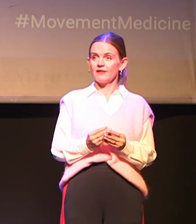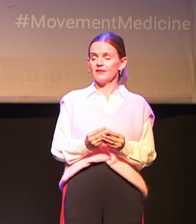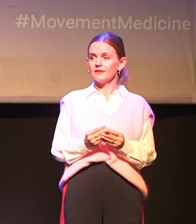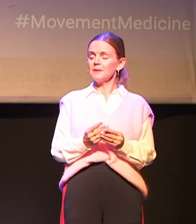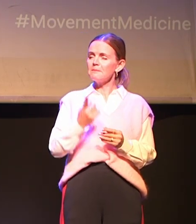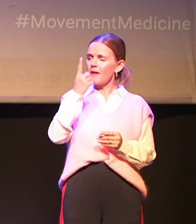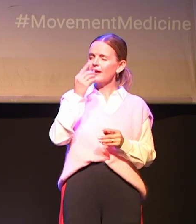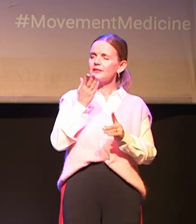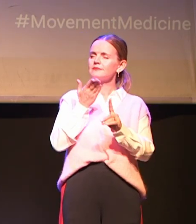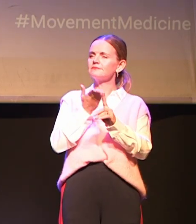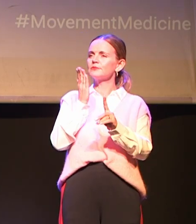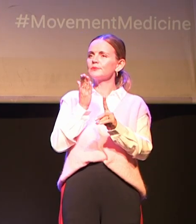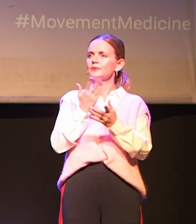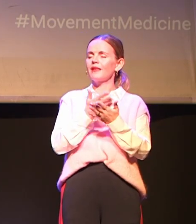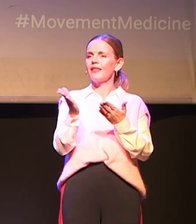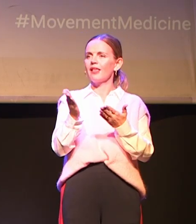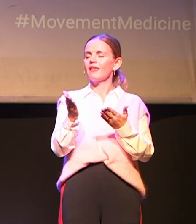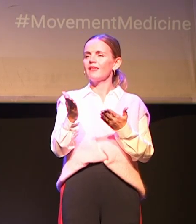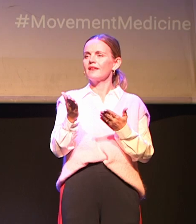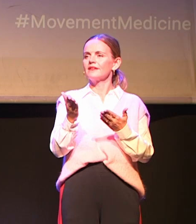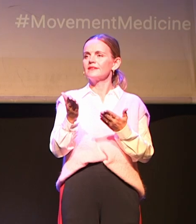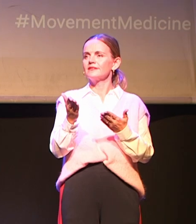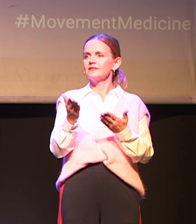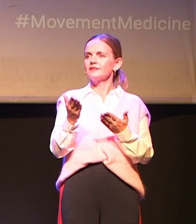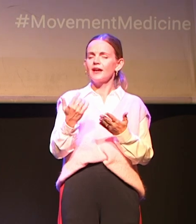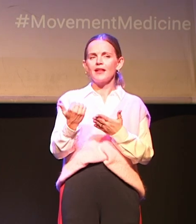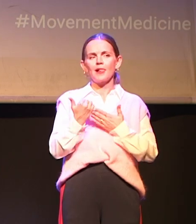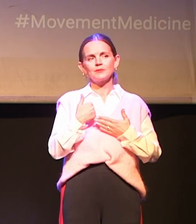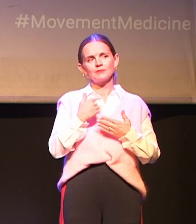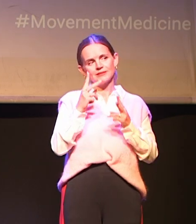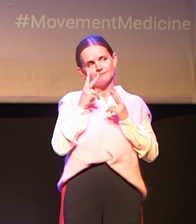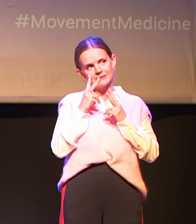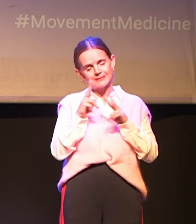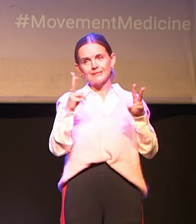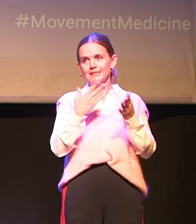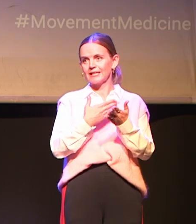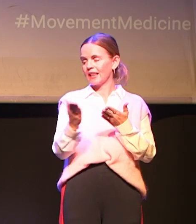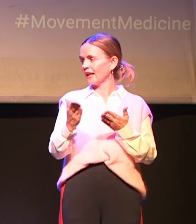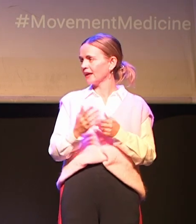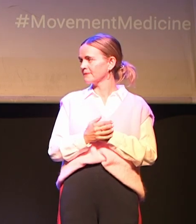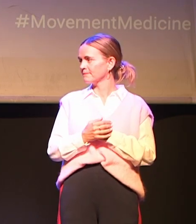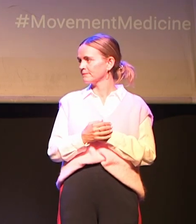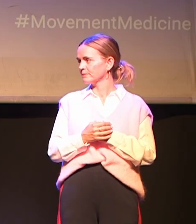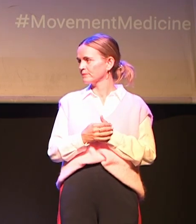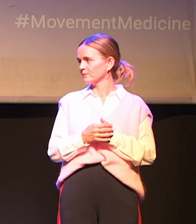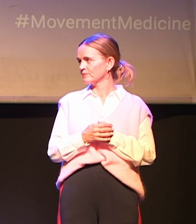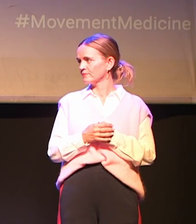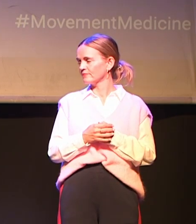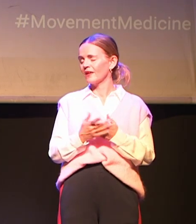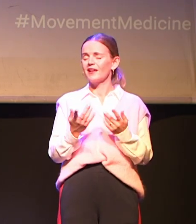of does something with my fear, helps me see. So that, I'm taking that. And just a